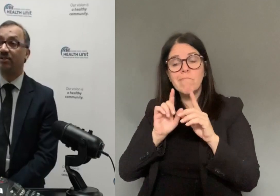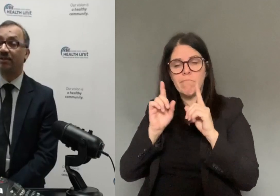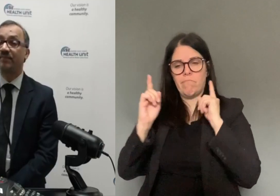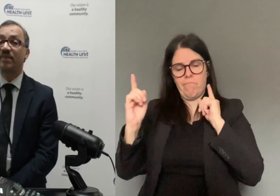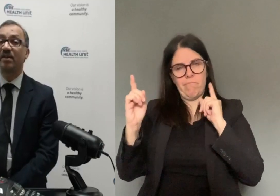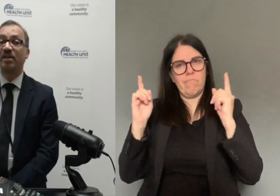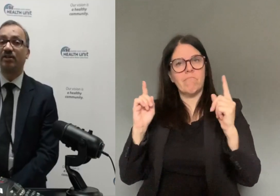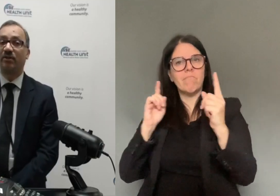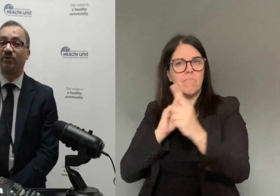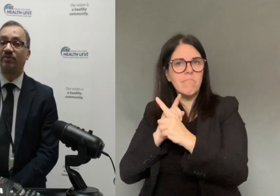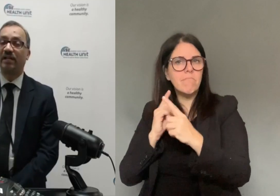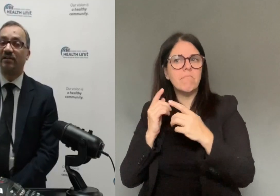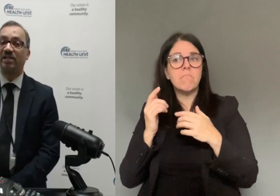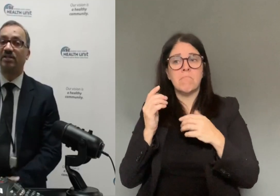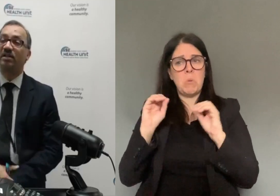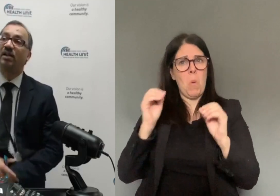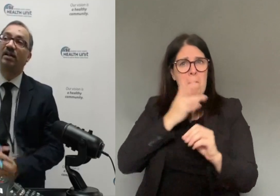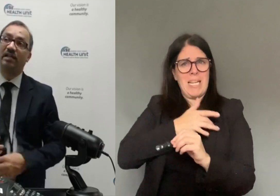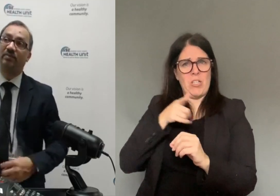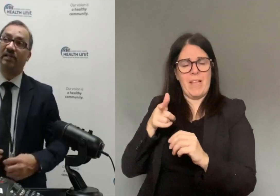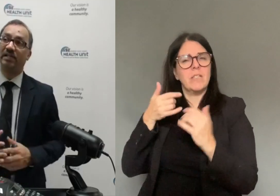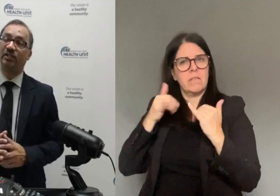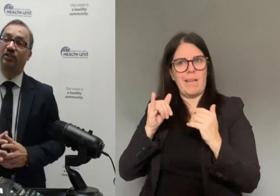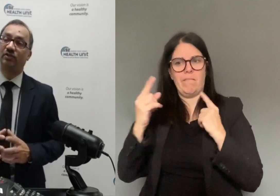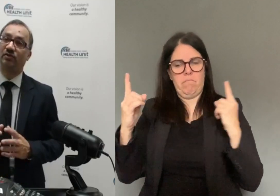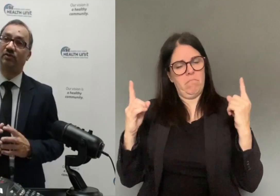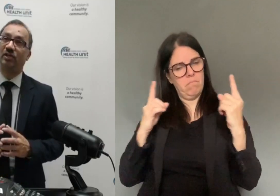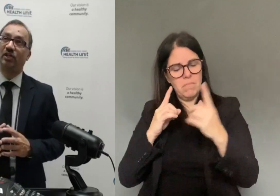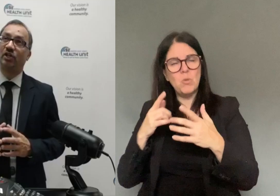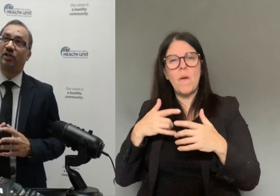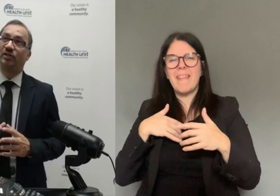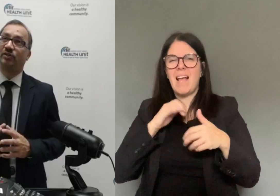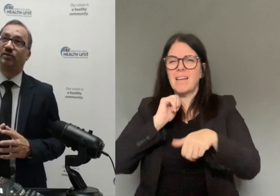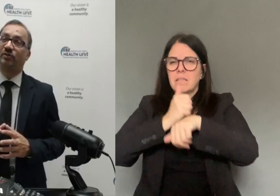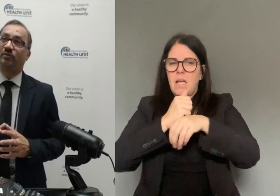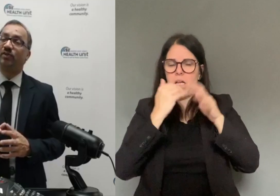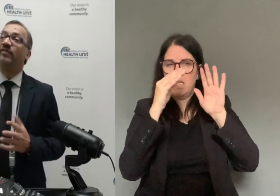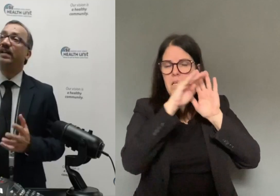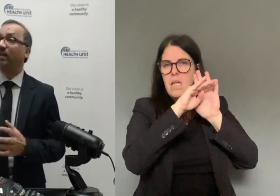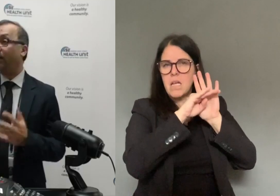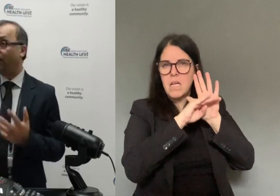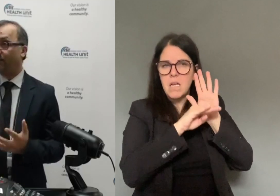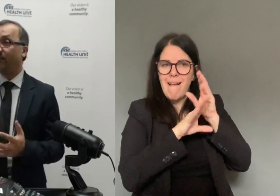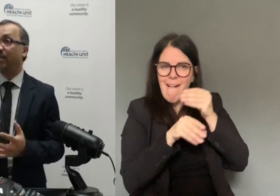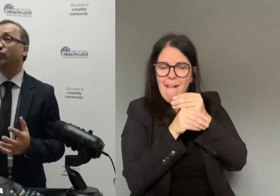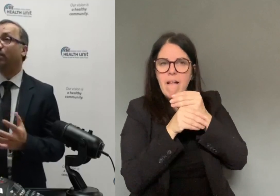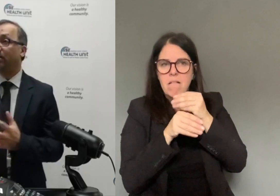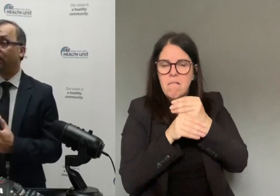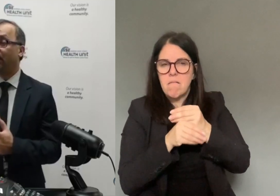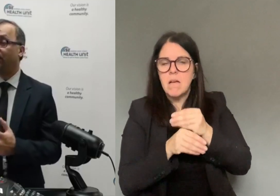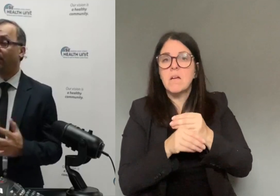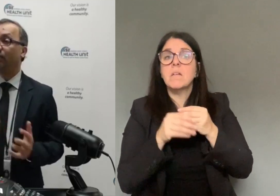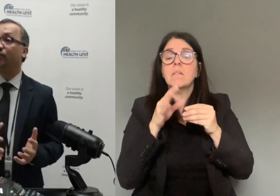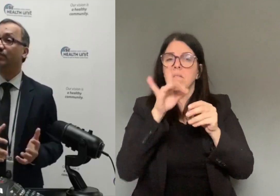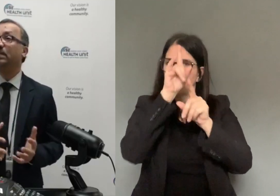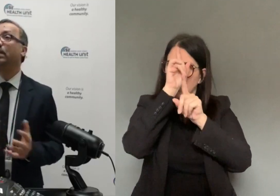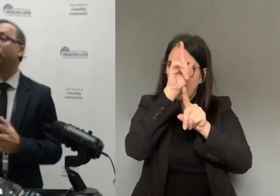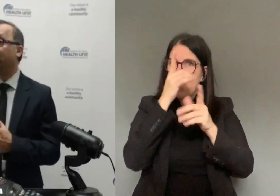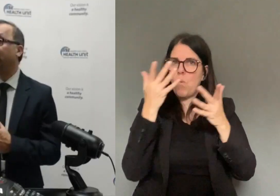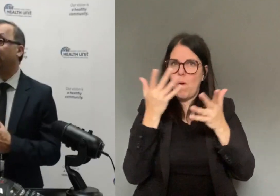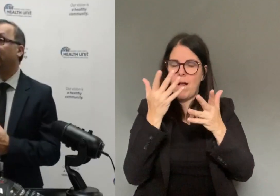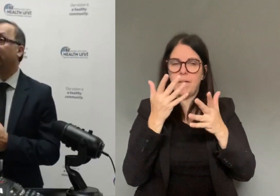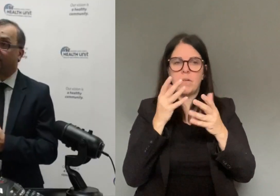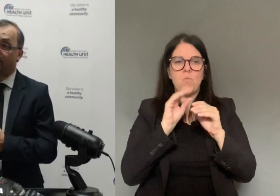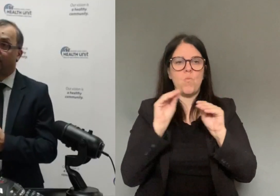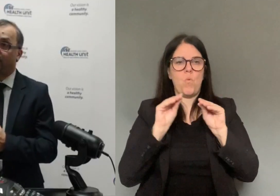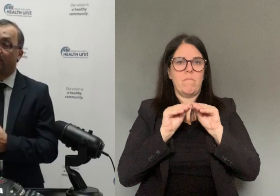each other. So all those recommendations are in place to prevent from introducing a